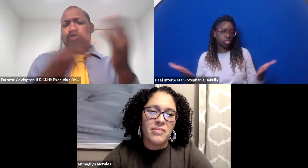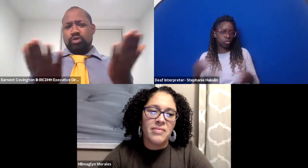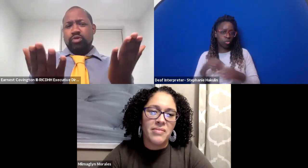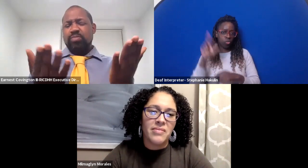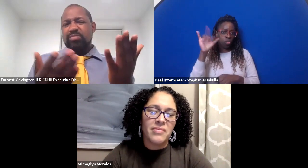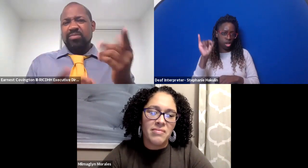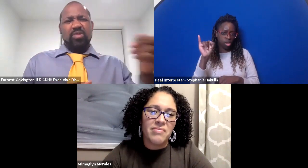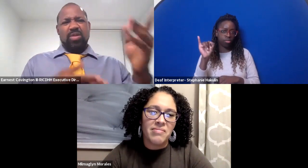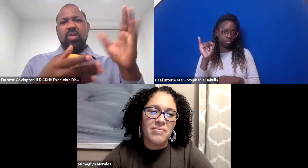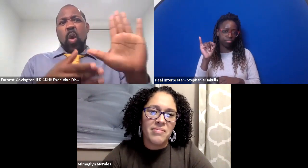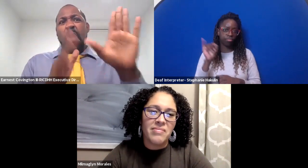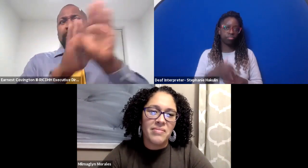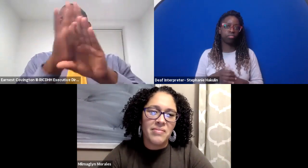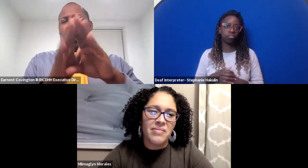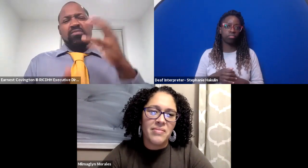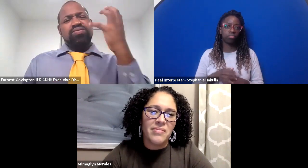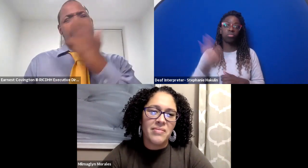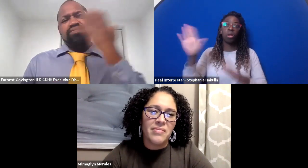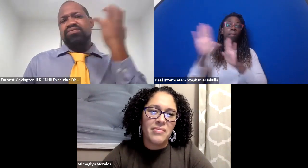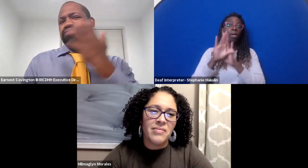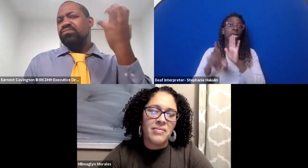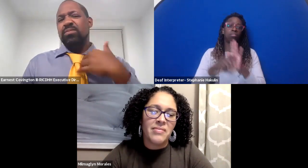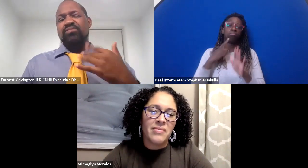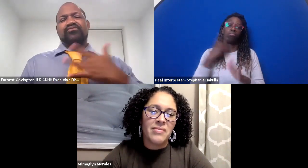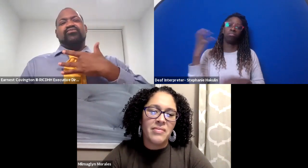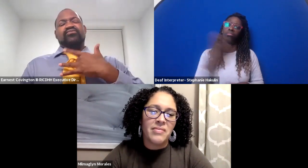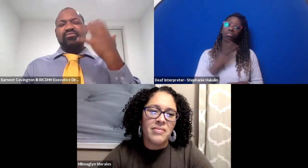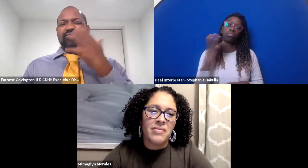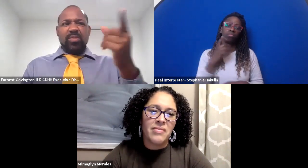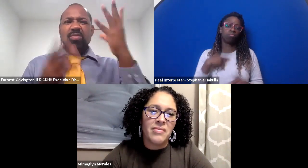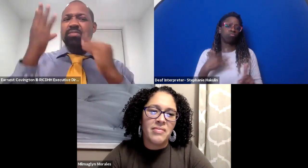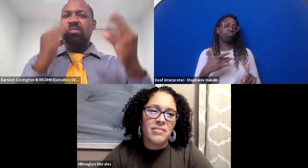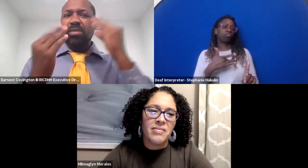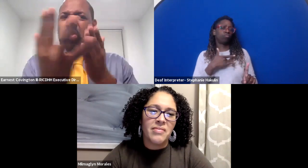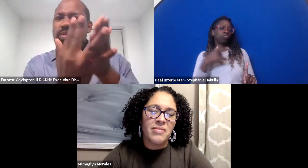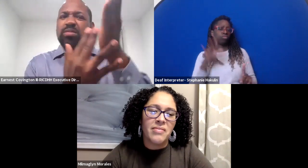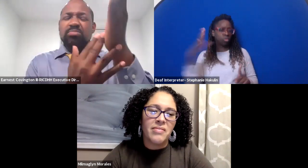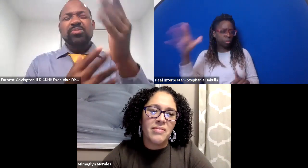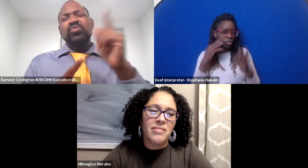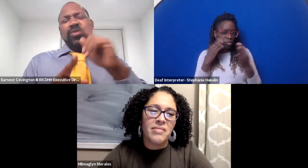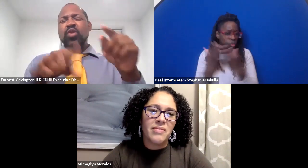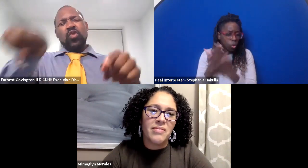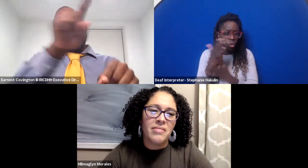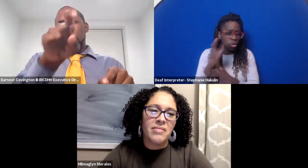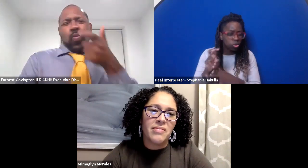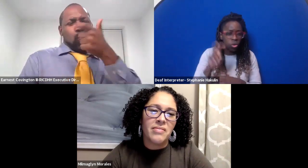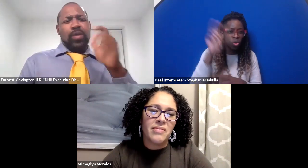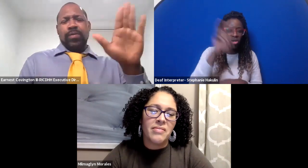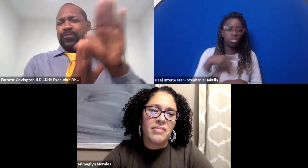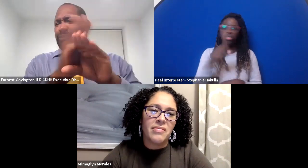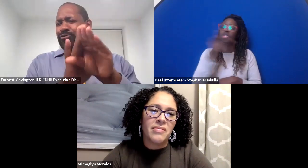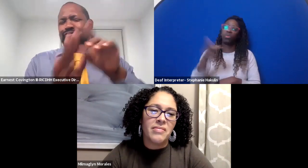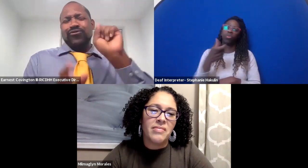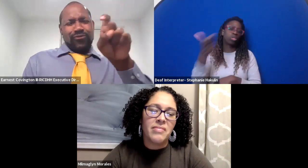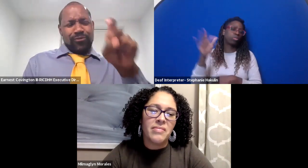RIT, and she's working here in Rhode Island currently. She has a fascinating background, and it was so interesting to listen